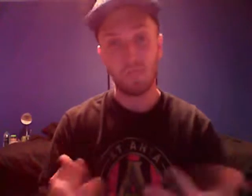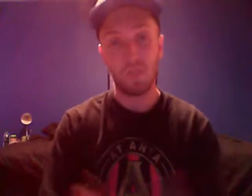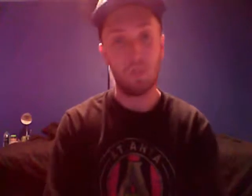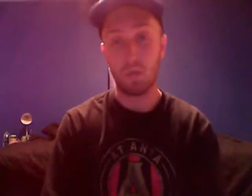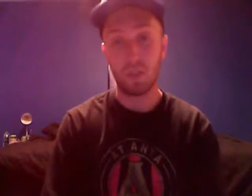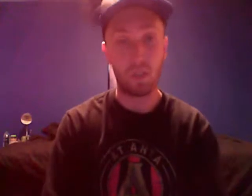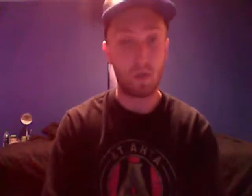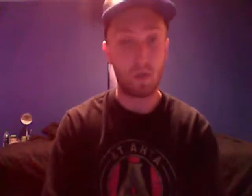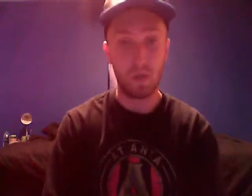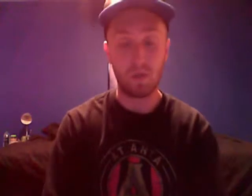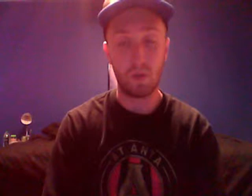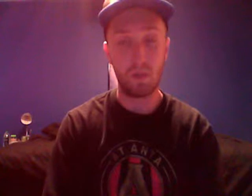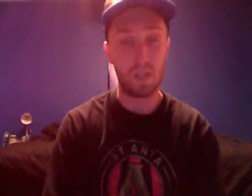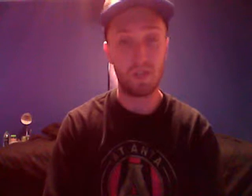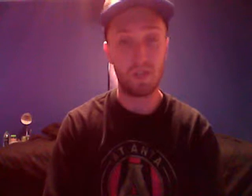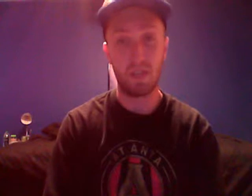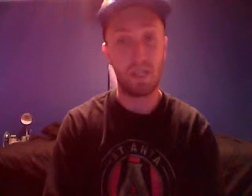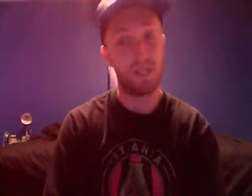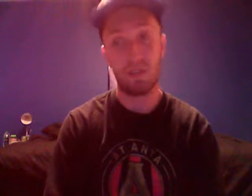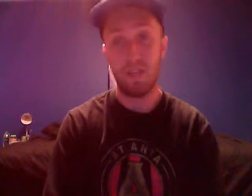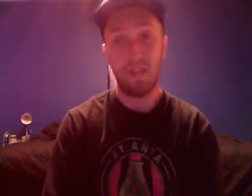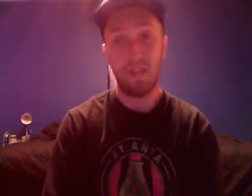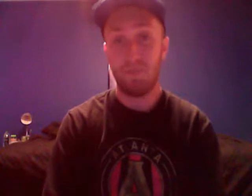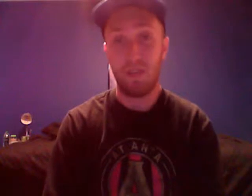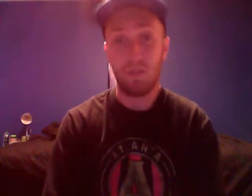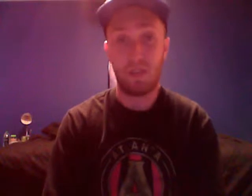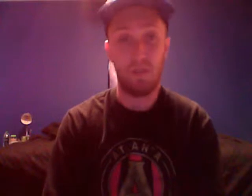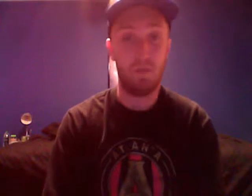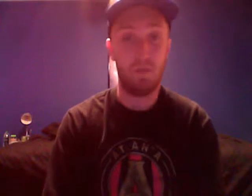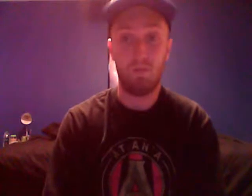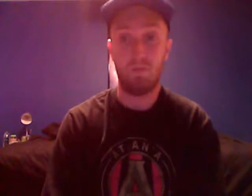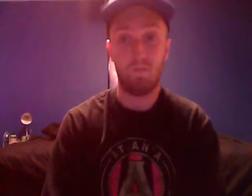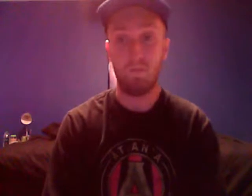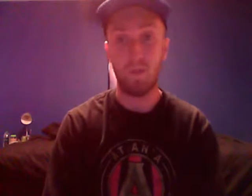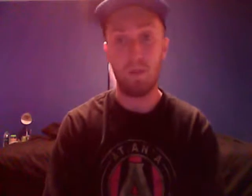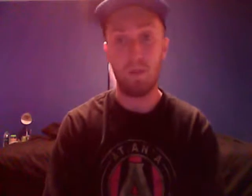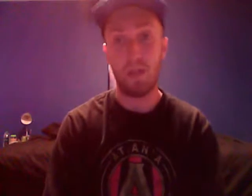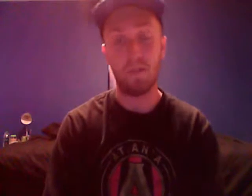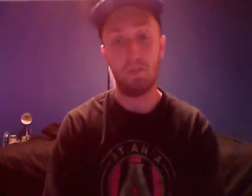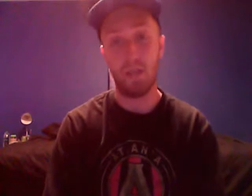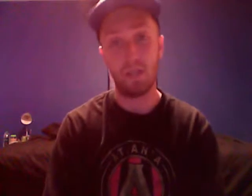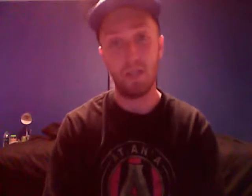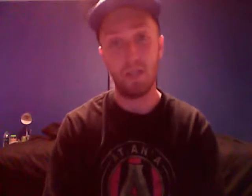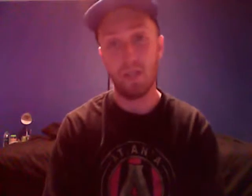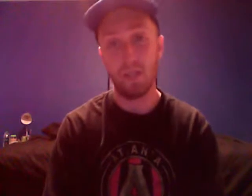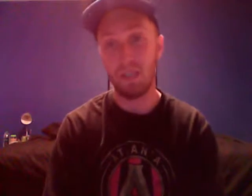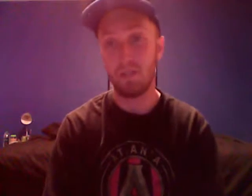He wasn't strong enough to hold up the challenge today. He looked like he was not even a player today. Like, he just was